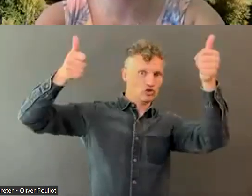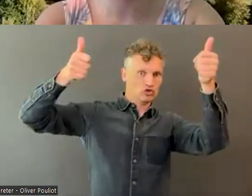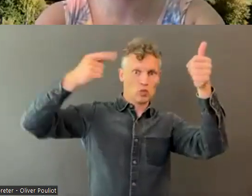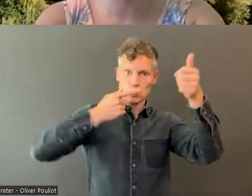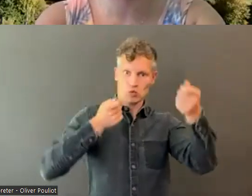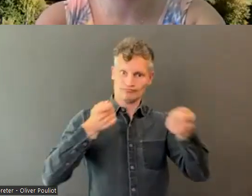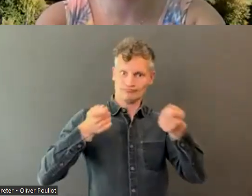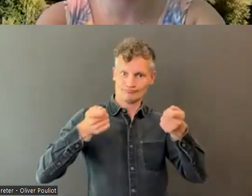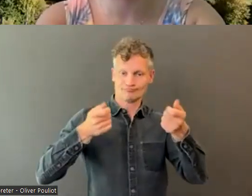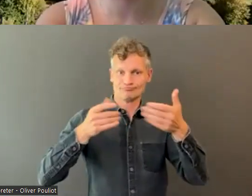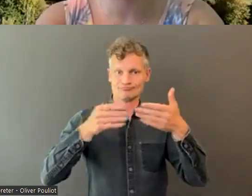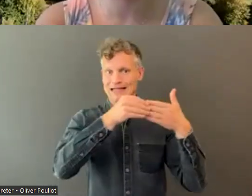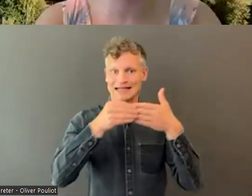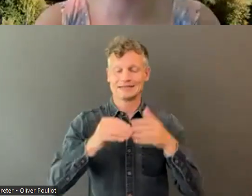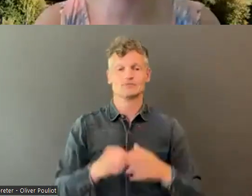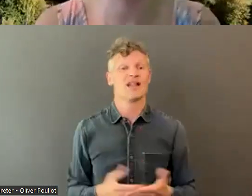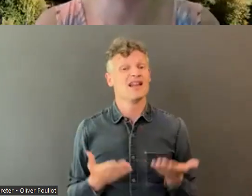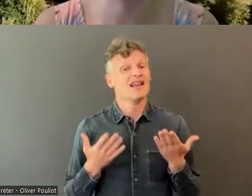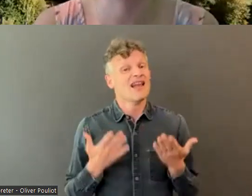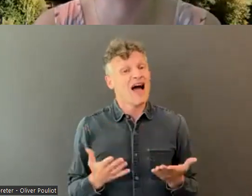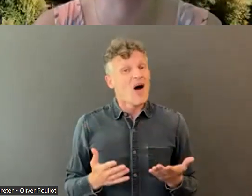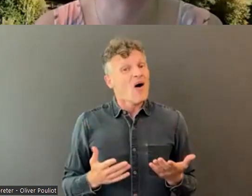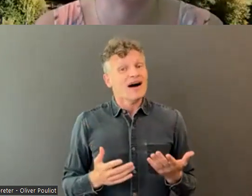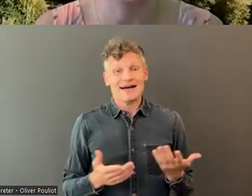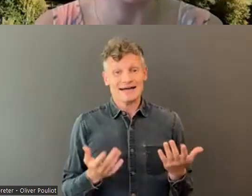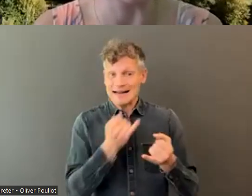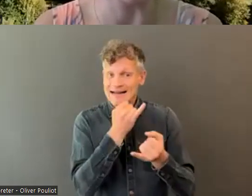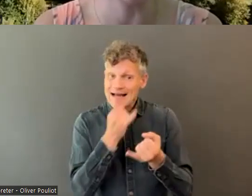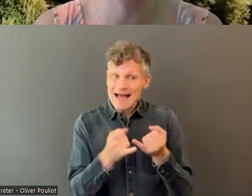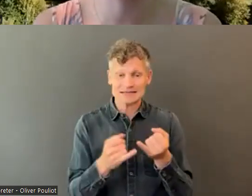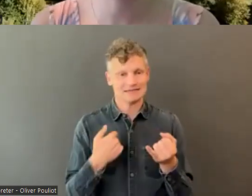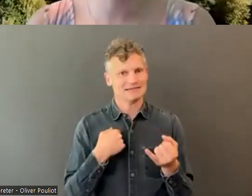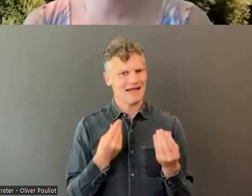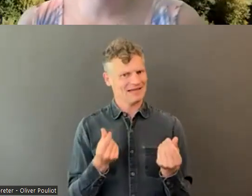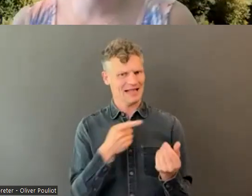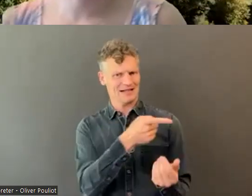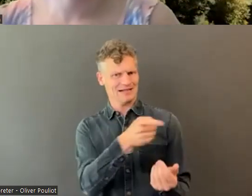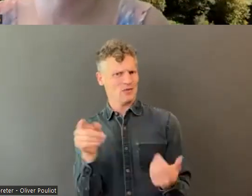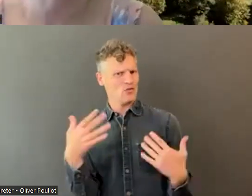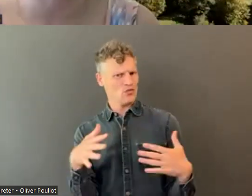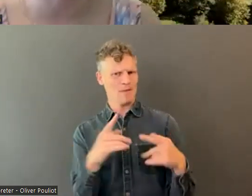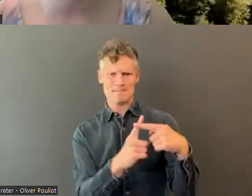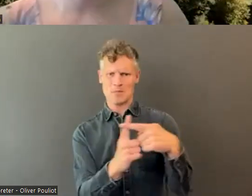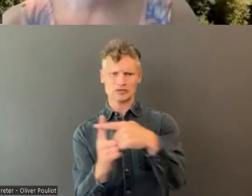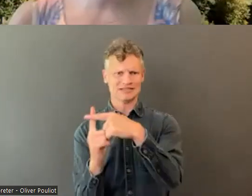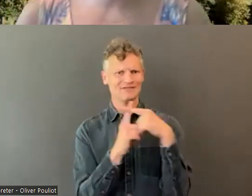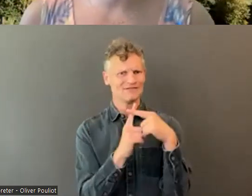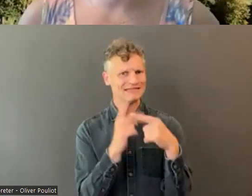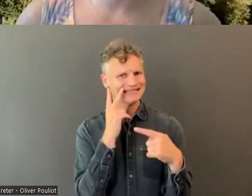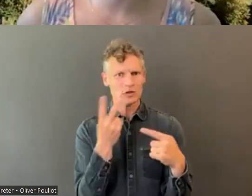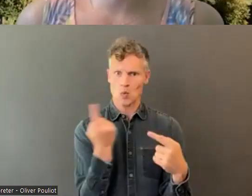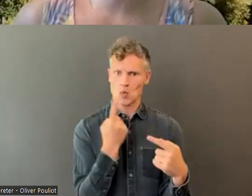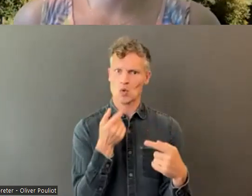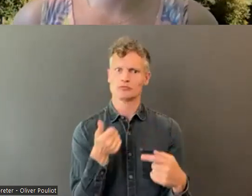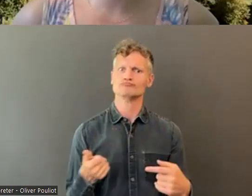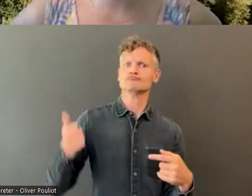I just want to say I'm very encouraged by this. I think it's finding leaders in procurement and leaders in comms able